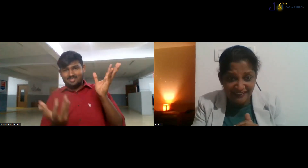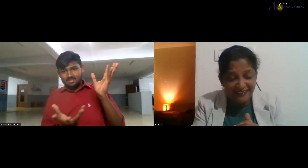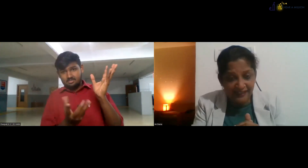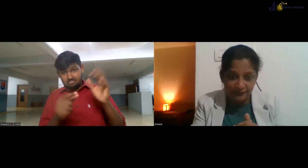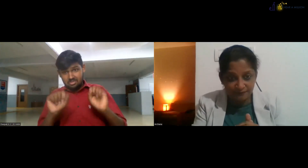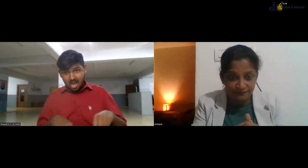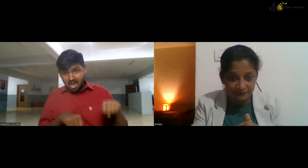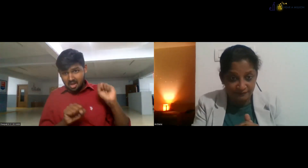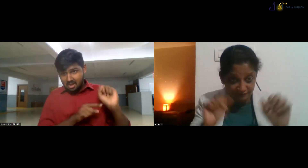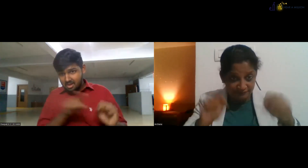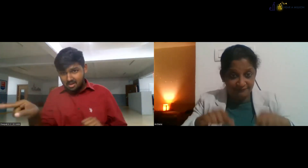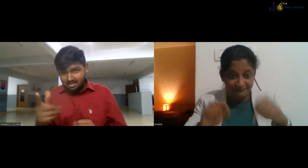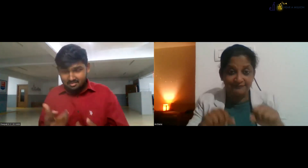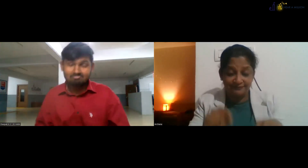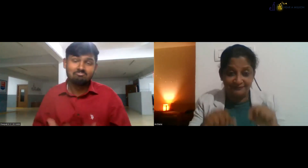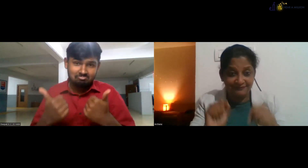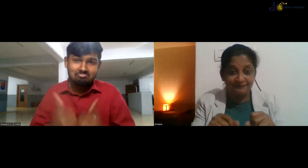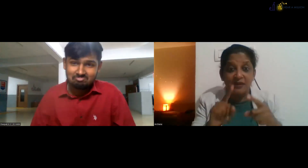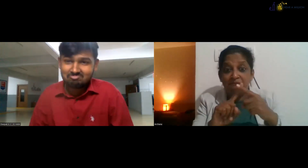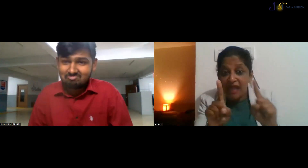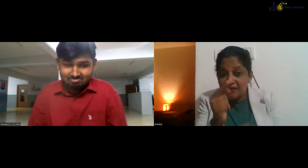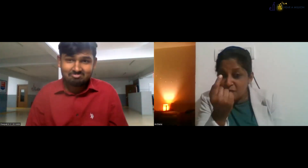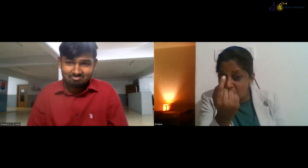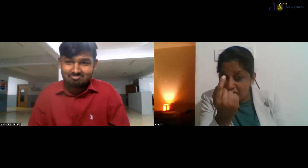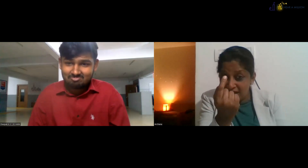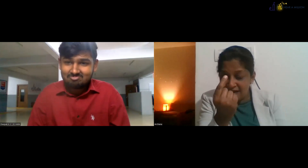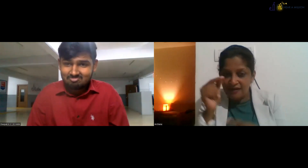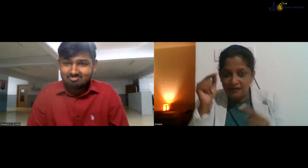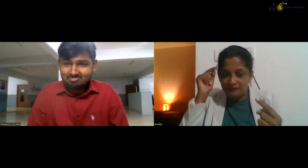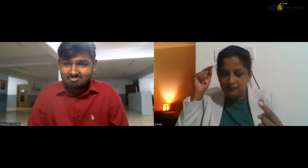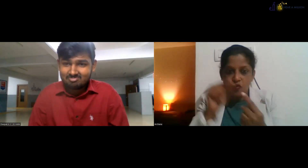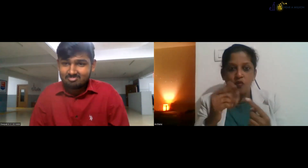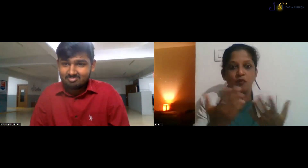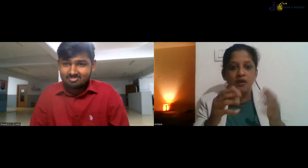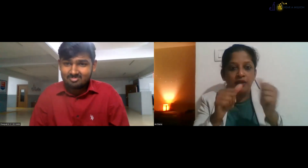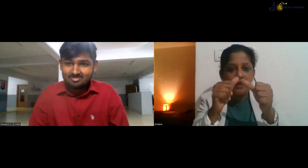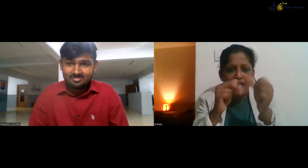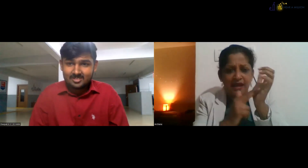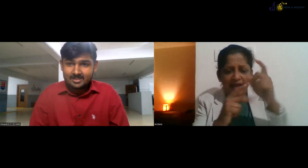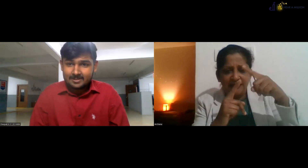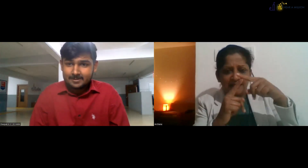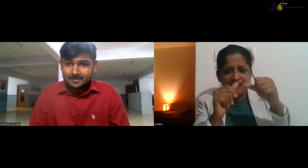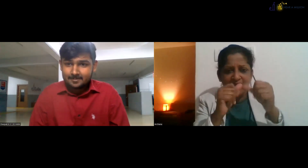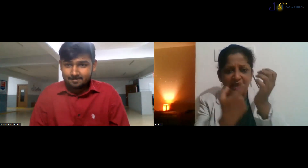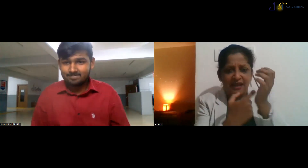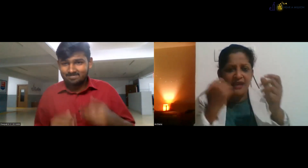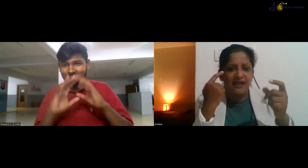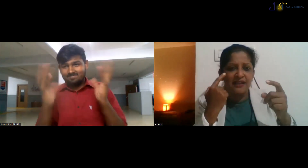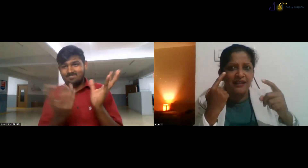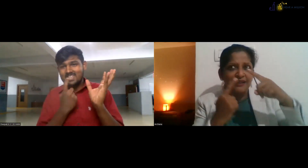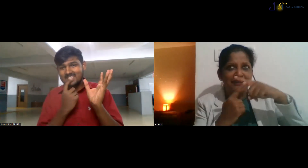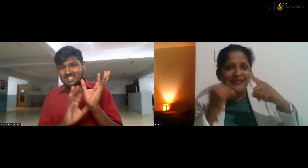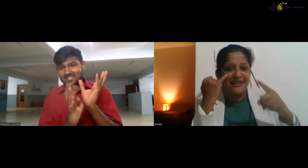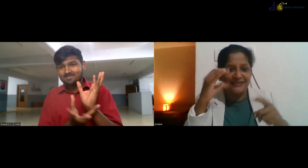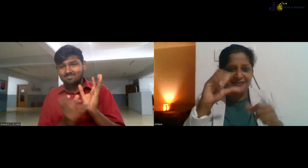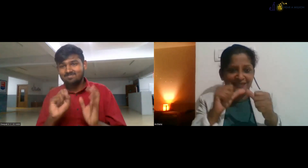Antarctica, I mean the poles. Can we also bike there? yes, but there is a one thing. The main goal is